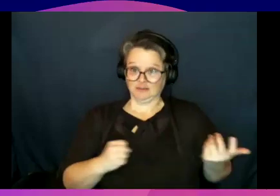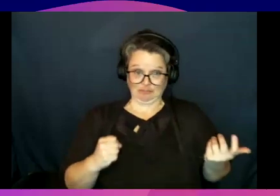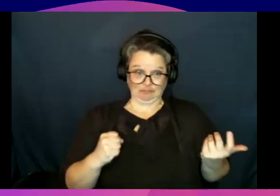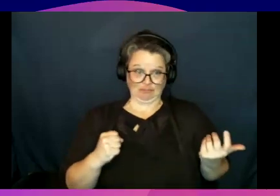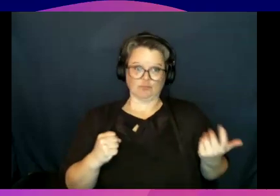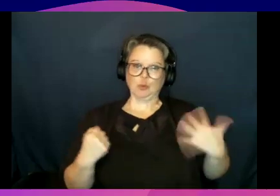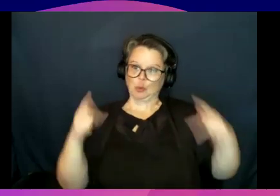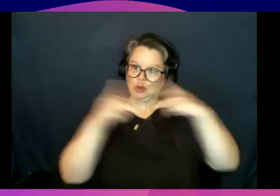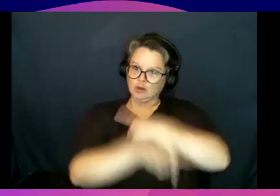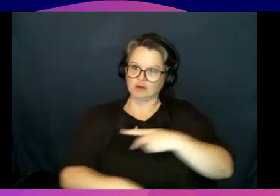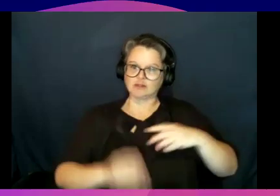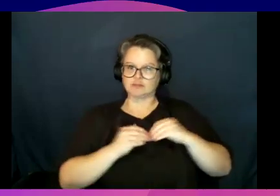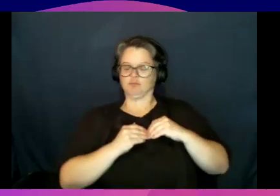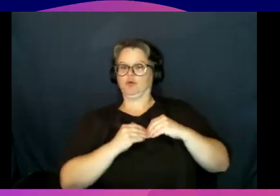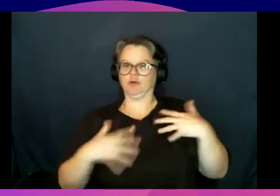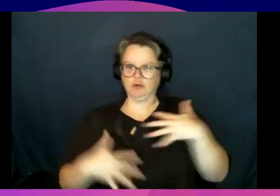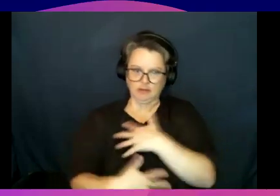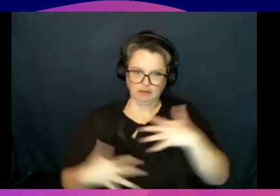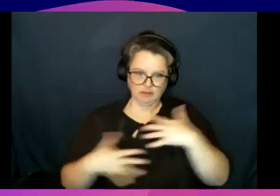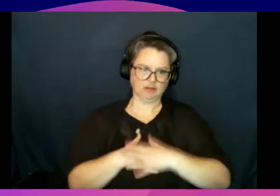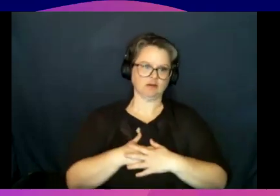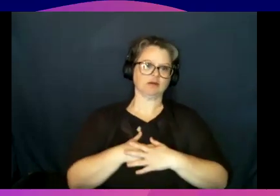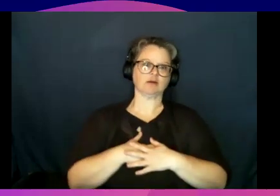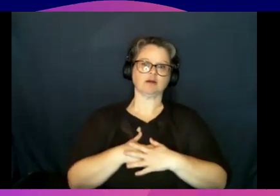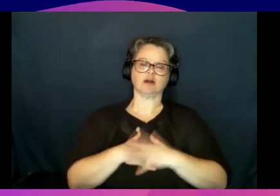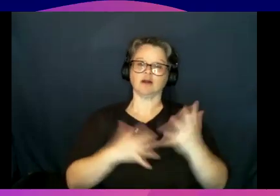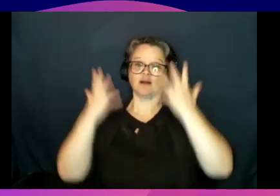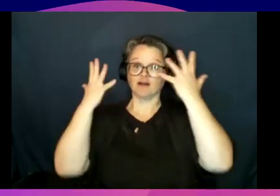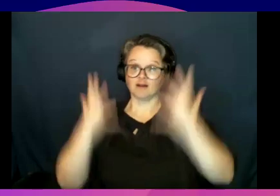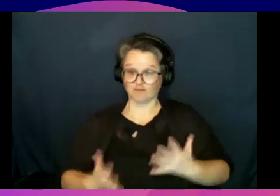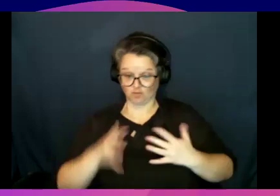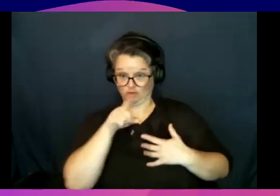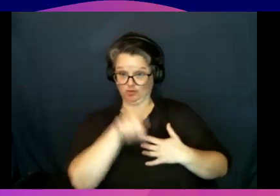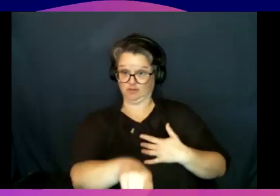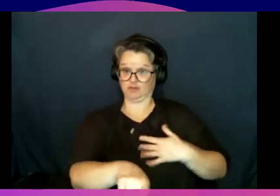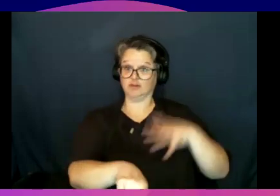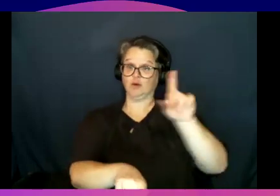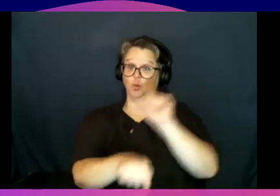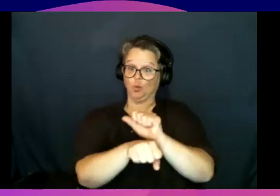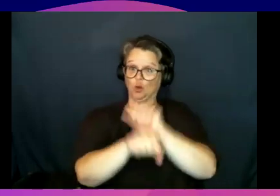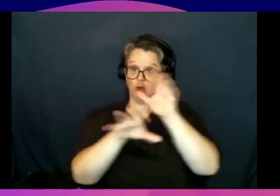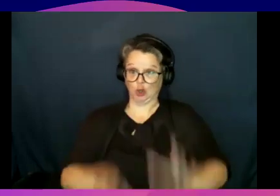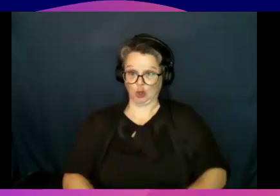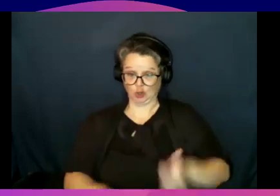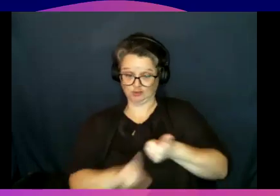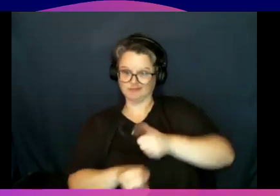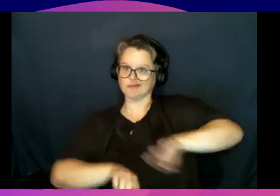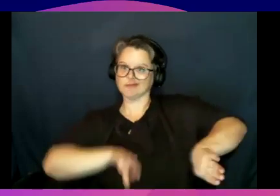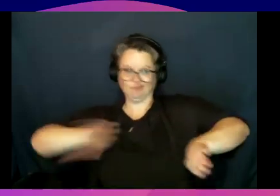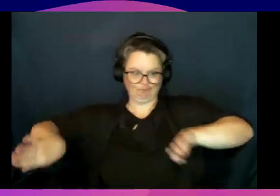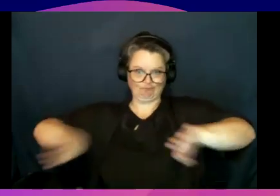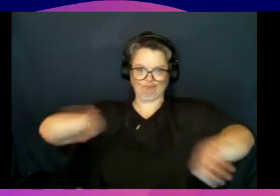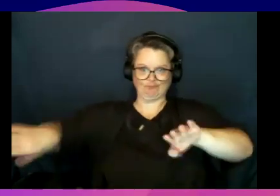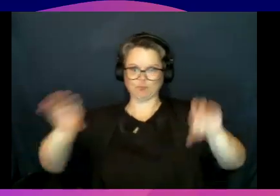and microaggressions, especially towards racialized workers, and toxic workplace culture. And the data showed that